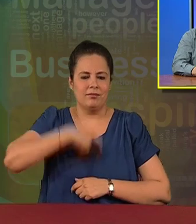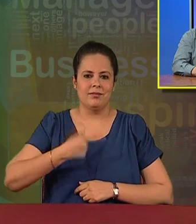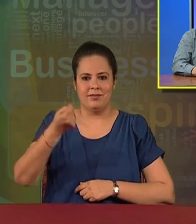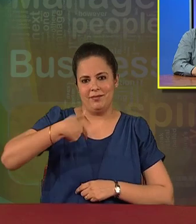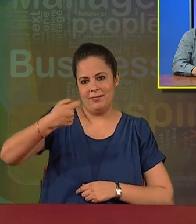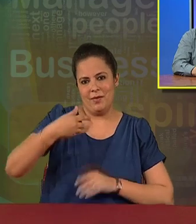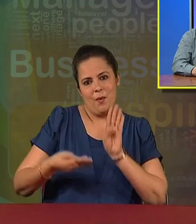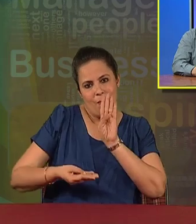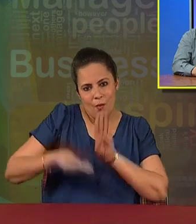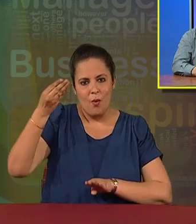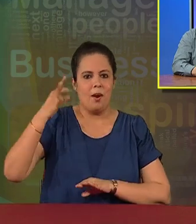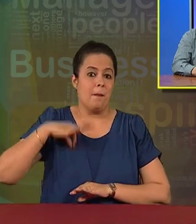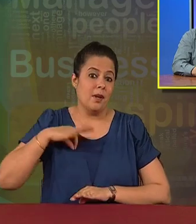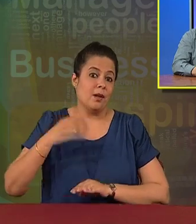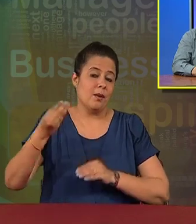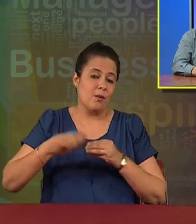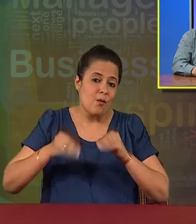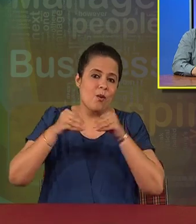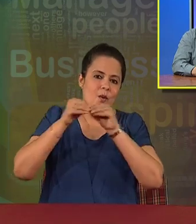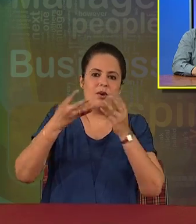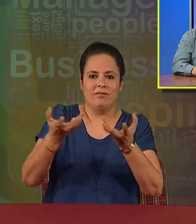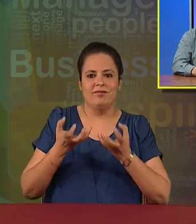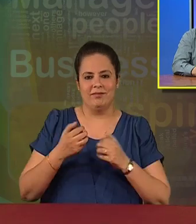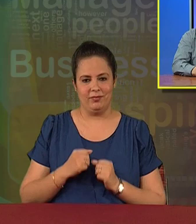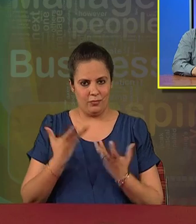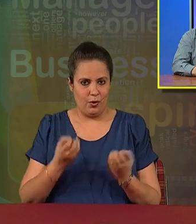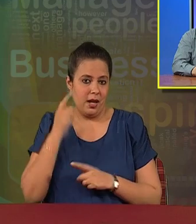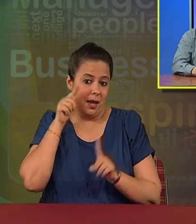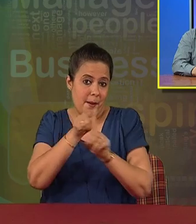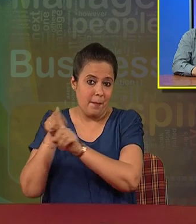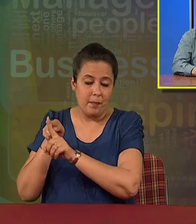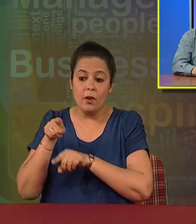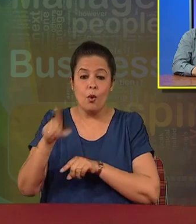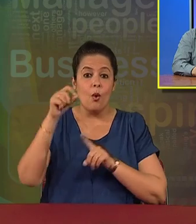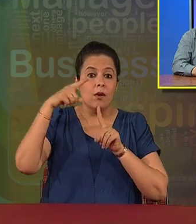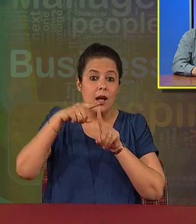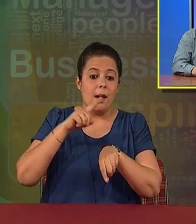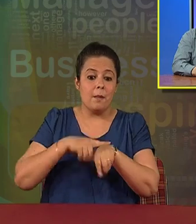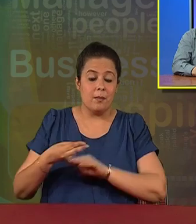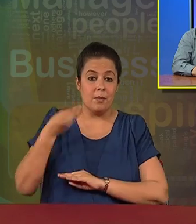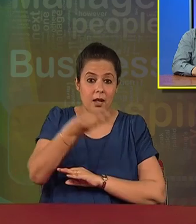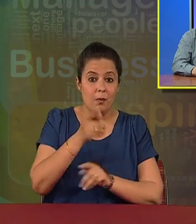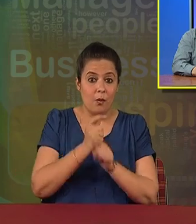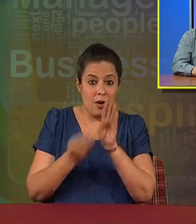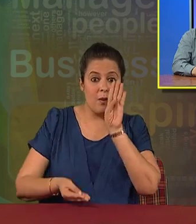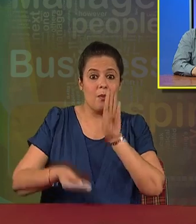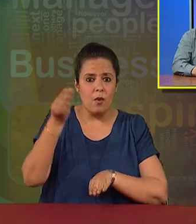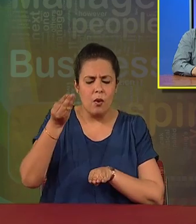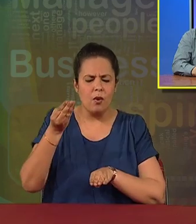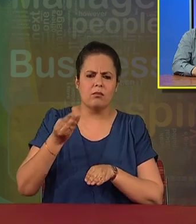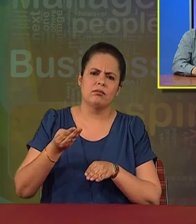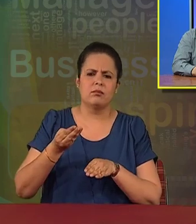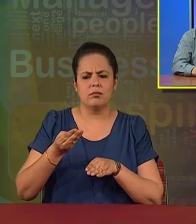or to get more and more money. And while going for overtime, they will certainly be able to earn more